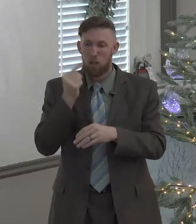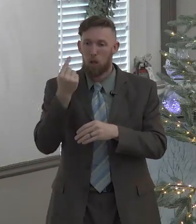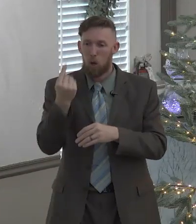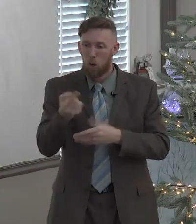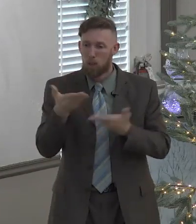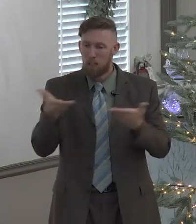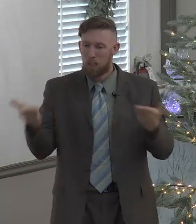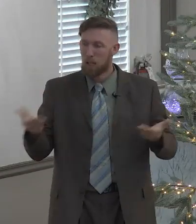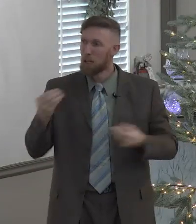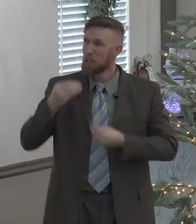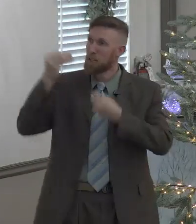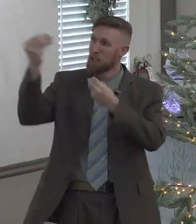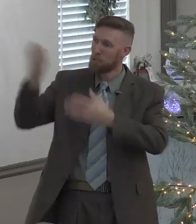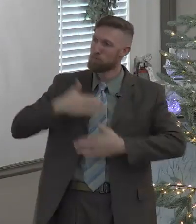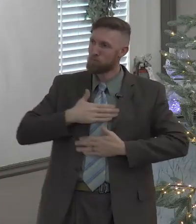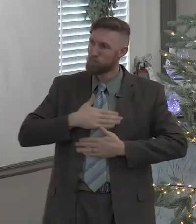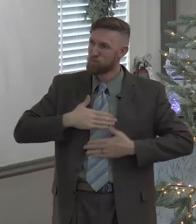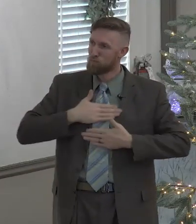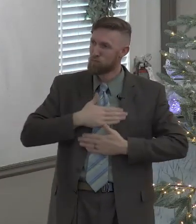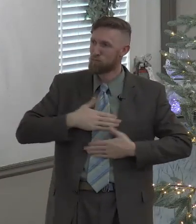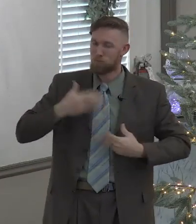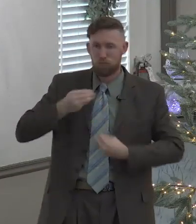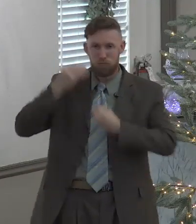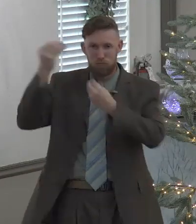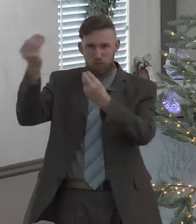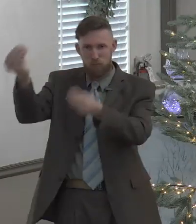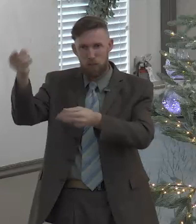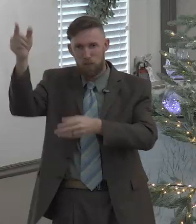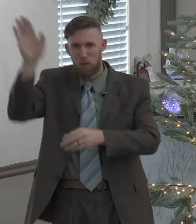clearly says it's the only thing that pleases Him.